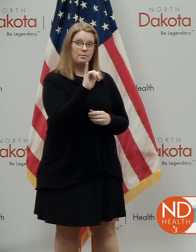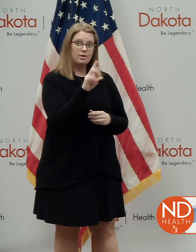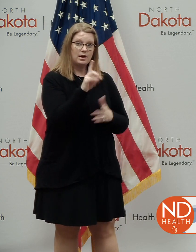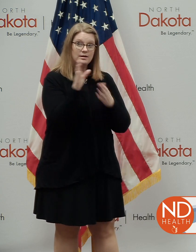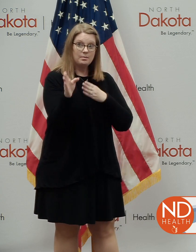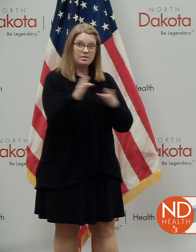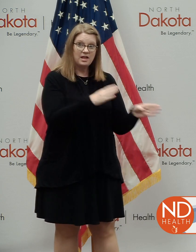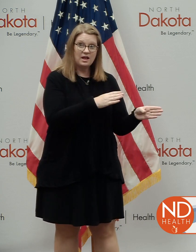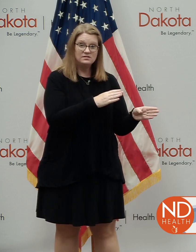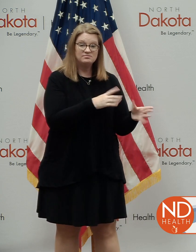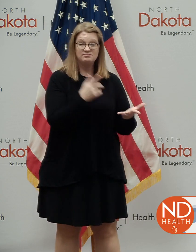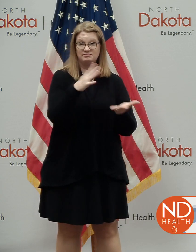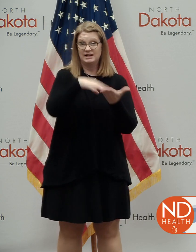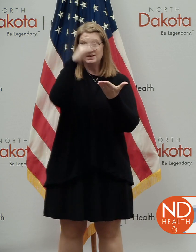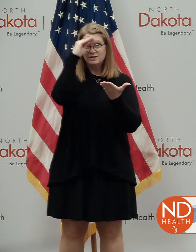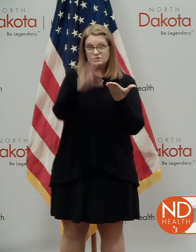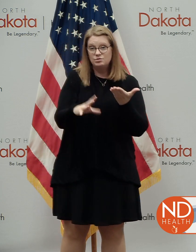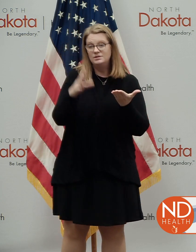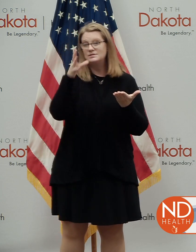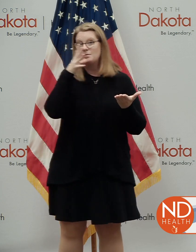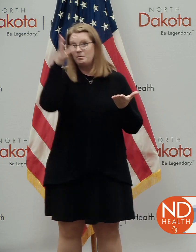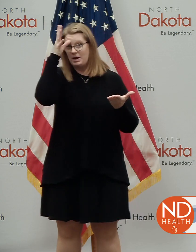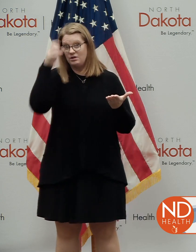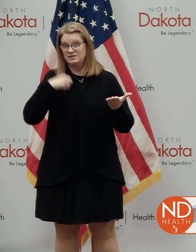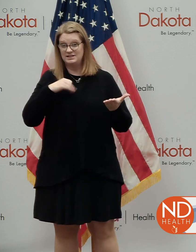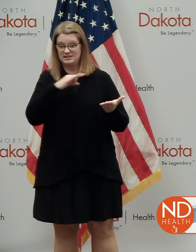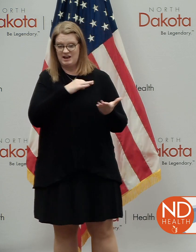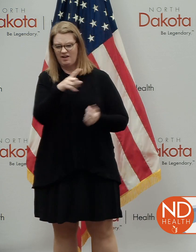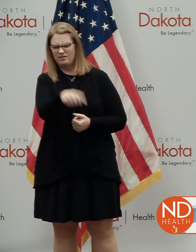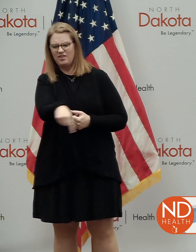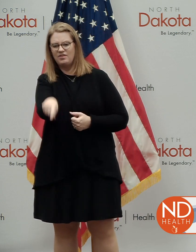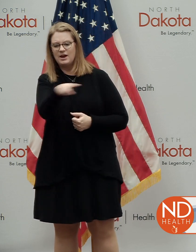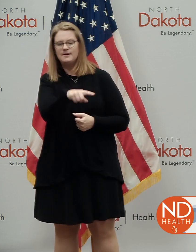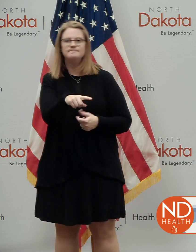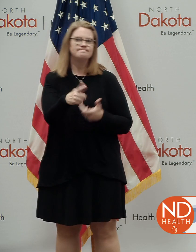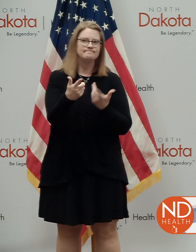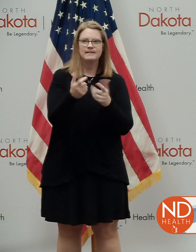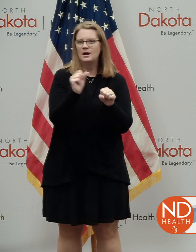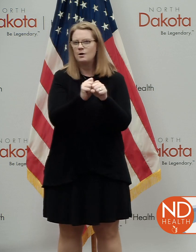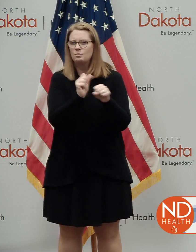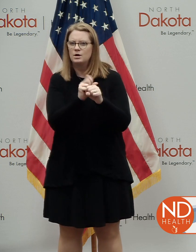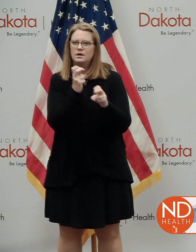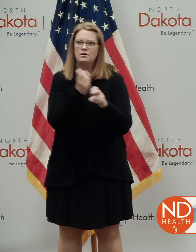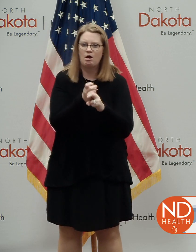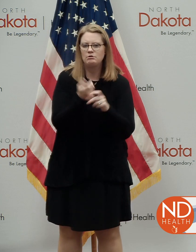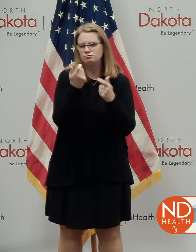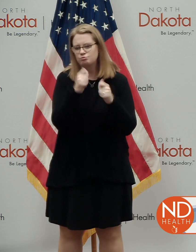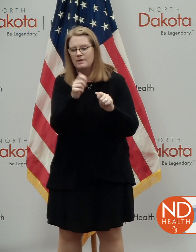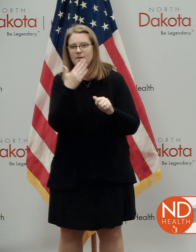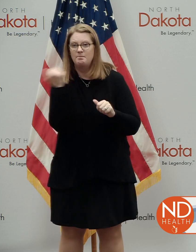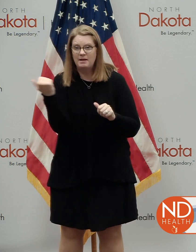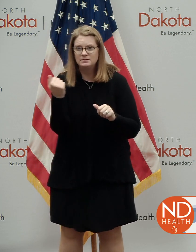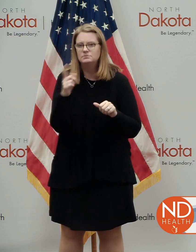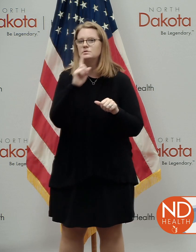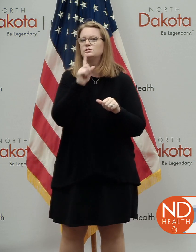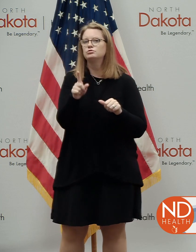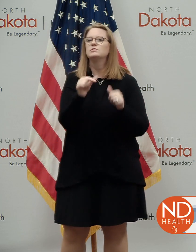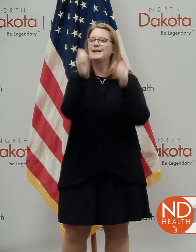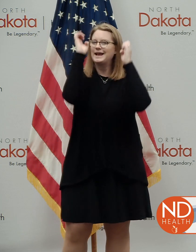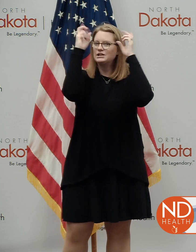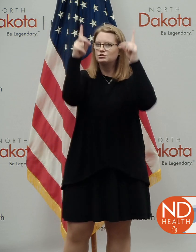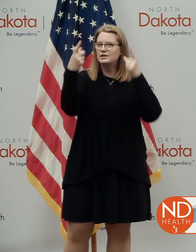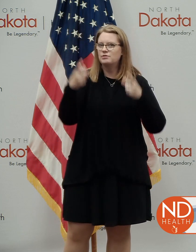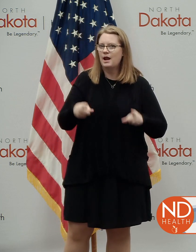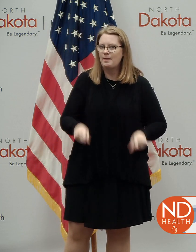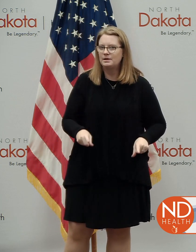our resilient students, parents, and staff are doing their best to make sure that instruction continues.